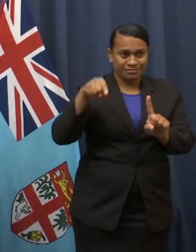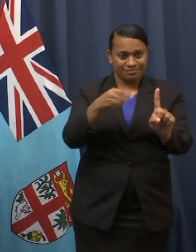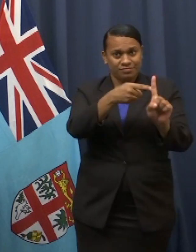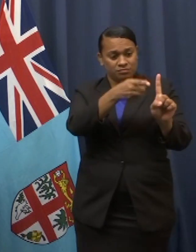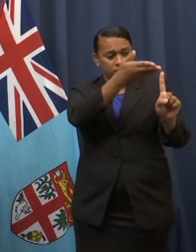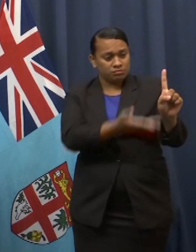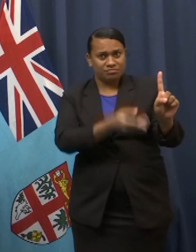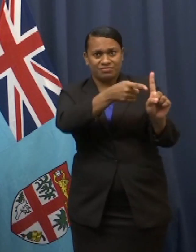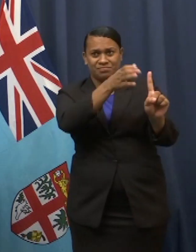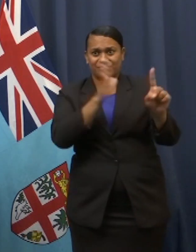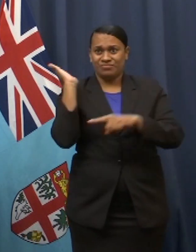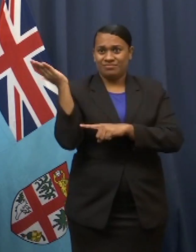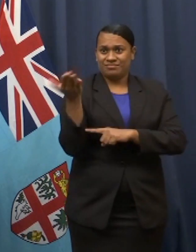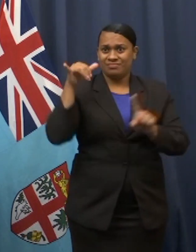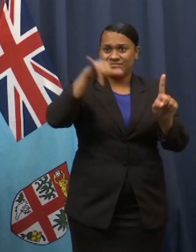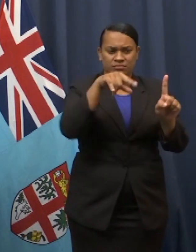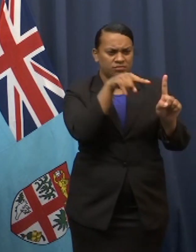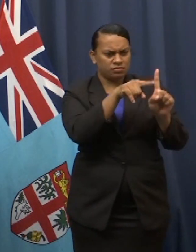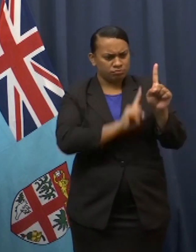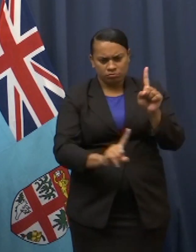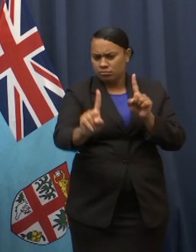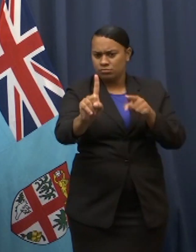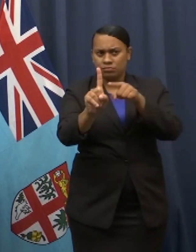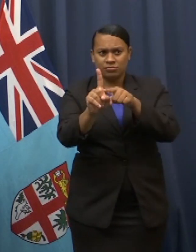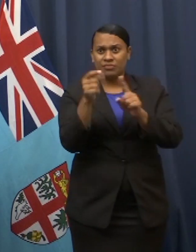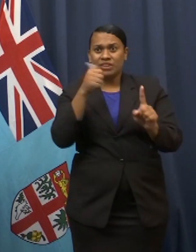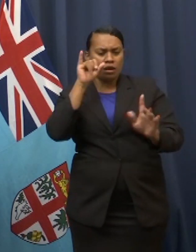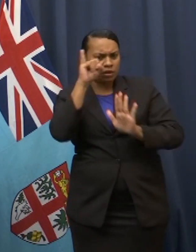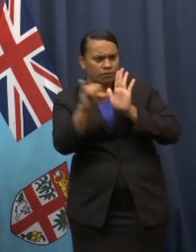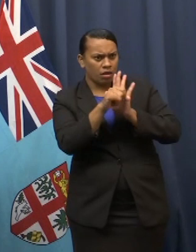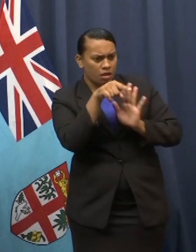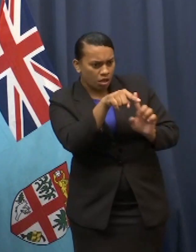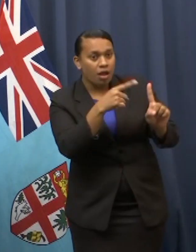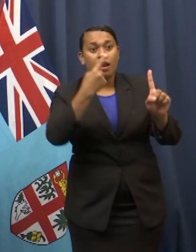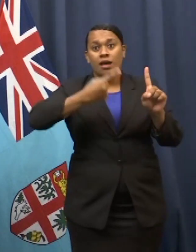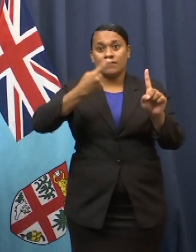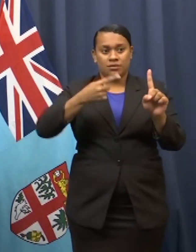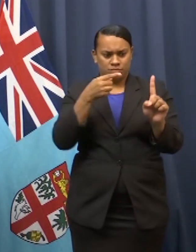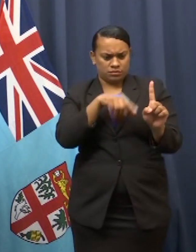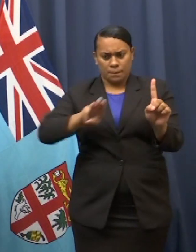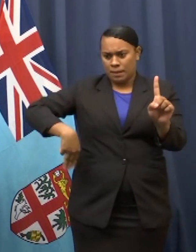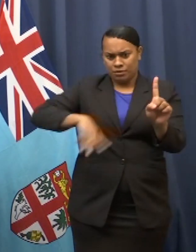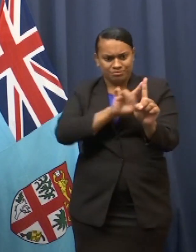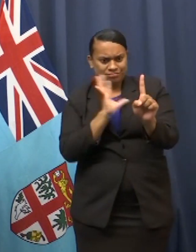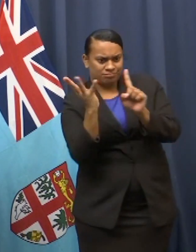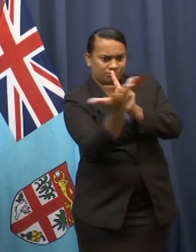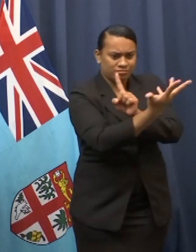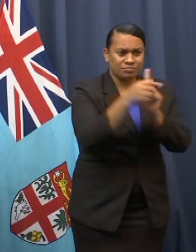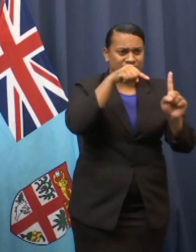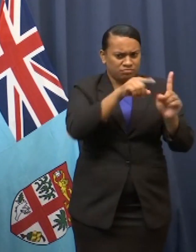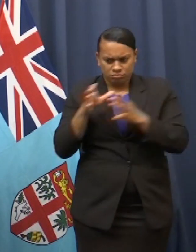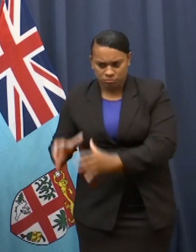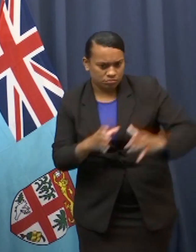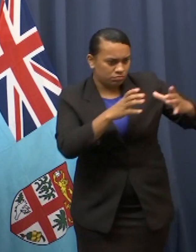immediately identified and isolated 11 members of the first patient's household at our Western Division isolation ward at Nandi